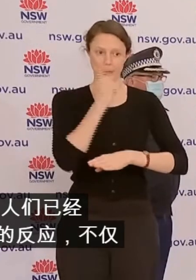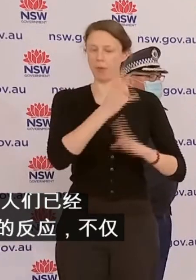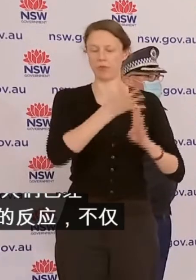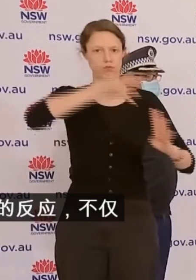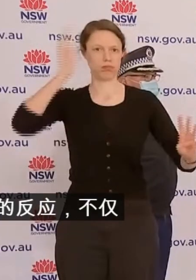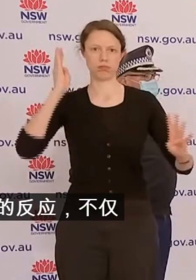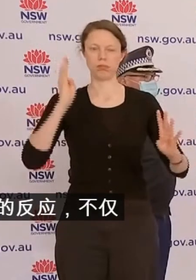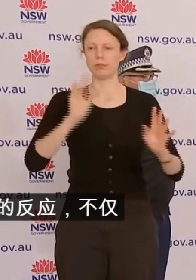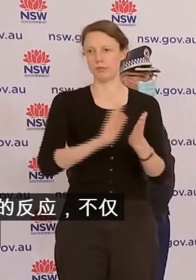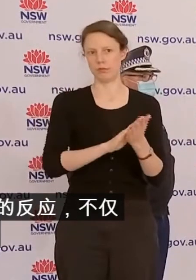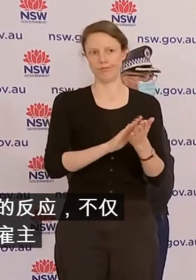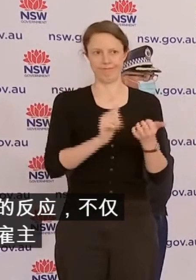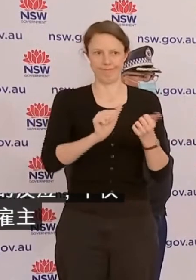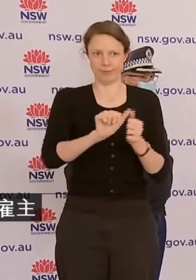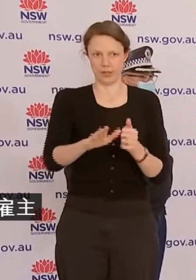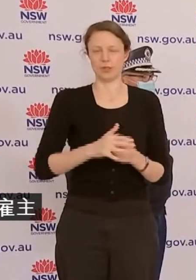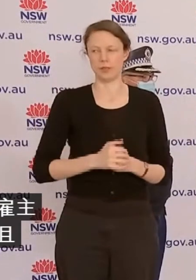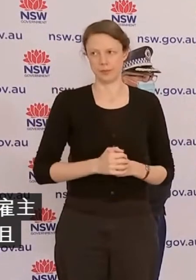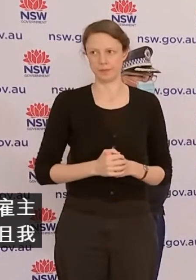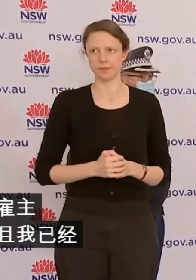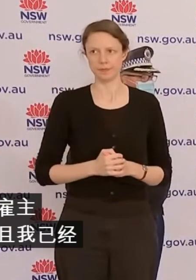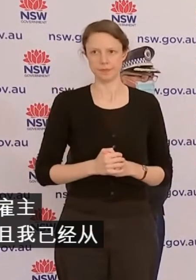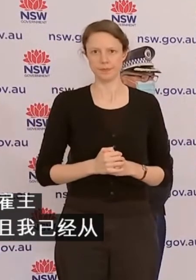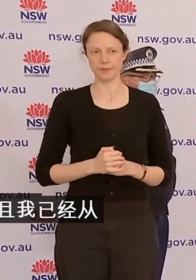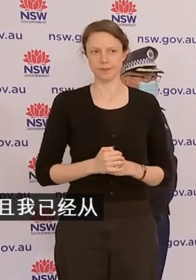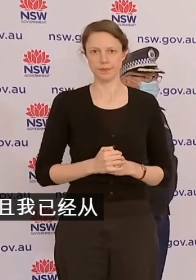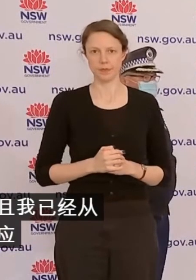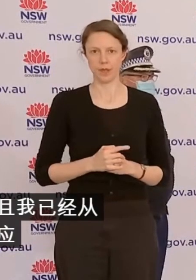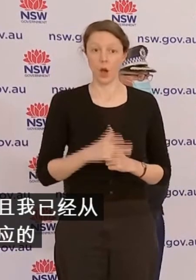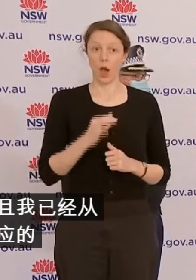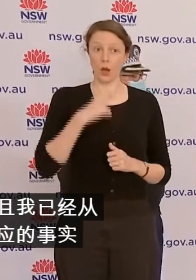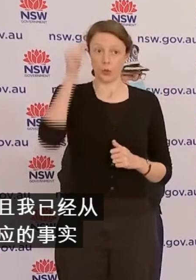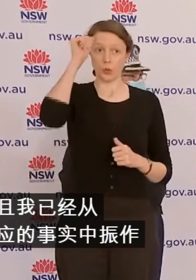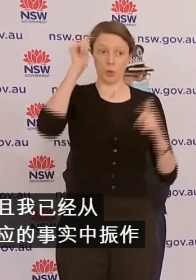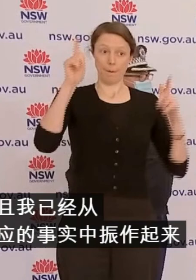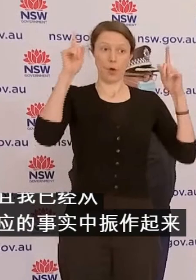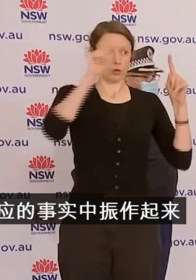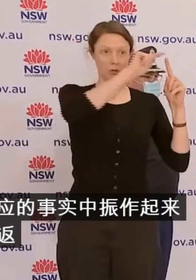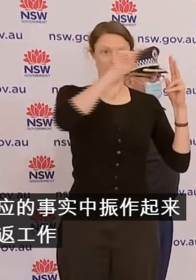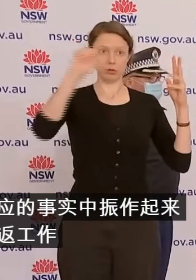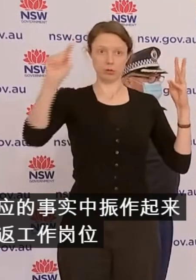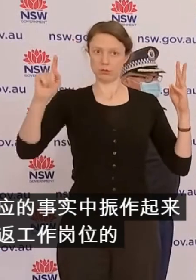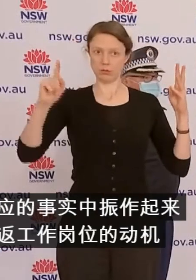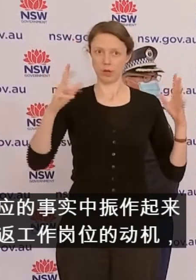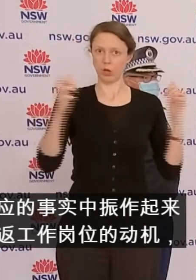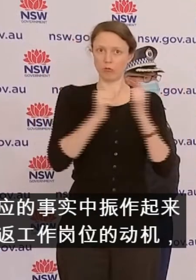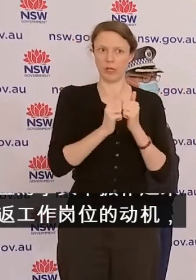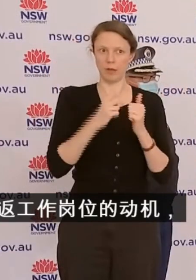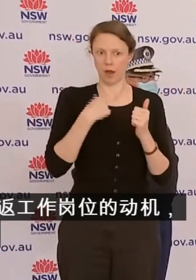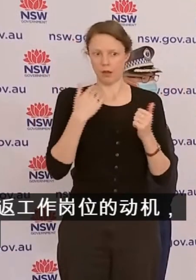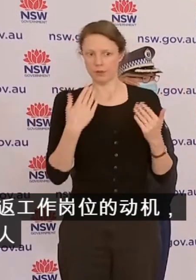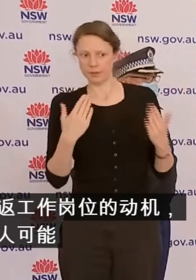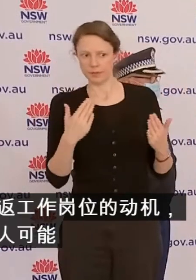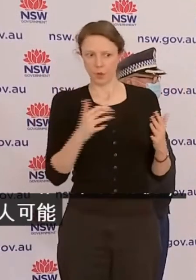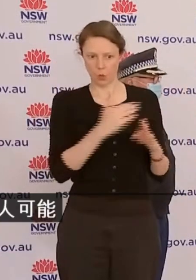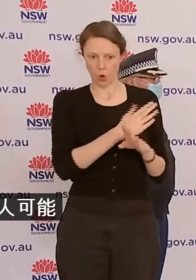not just the employers. We knew the employers were on board, but I've taken heart from the fact that people have responded to the incentive. They want to get back to work. So whereas